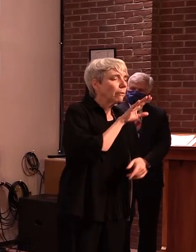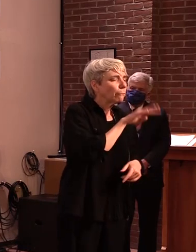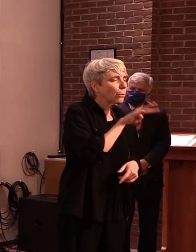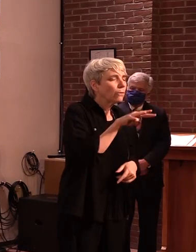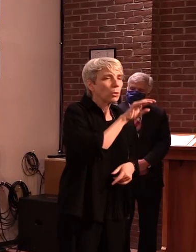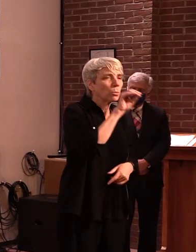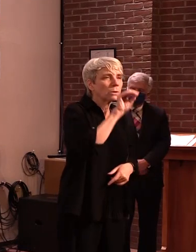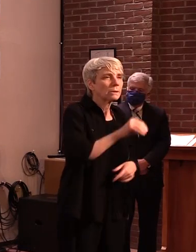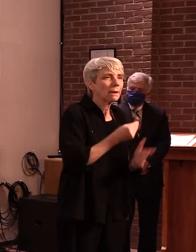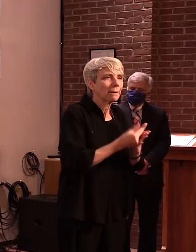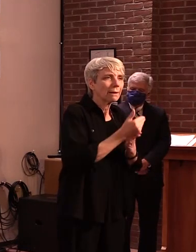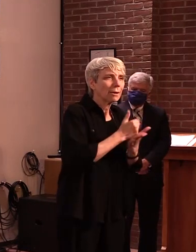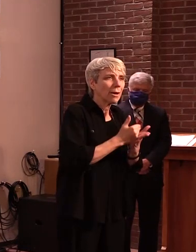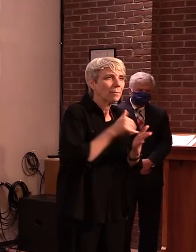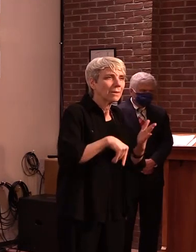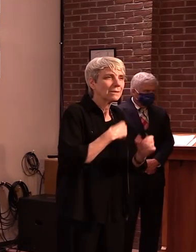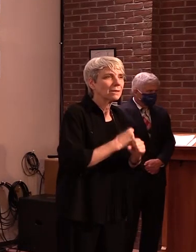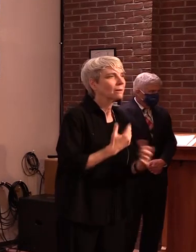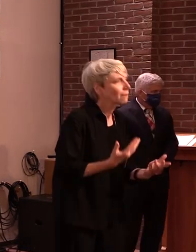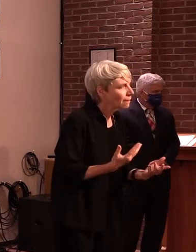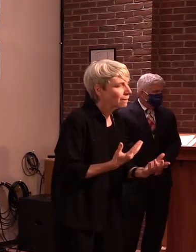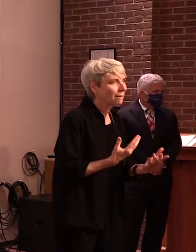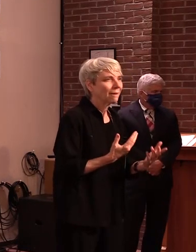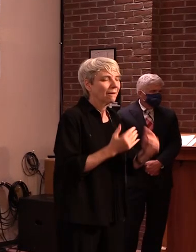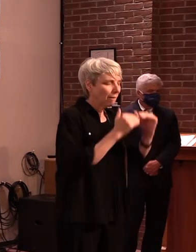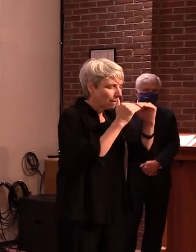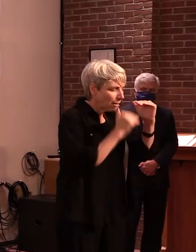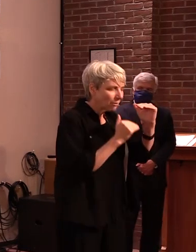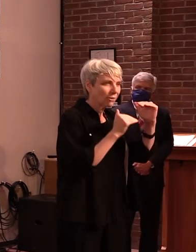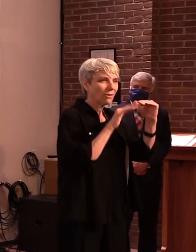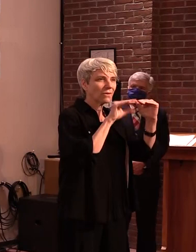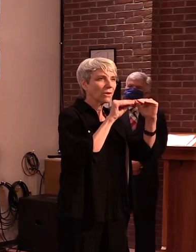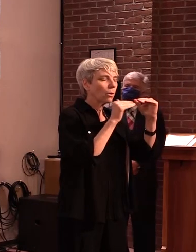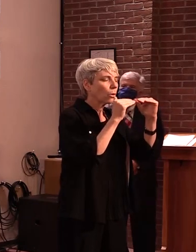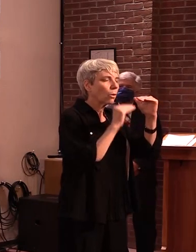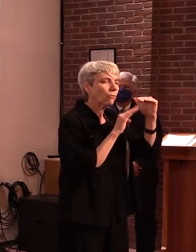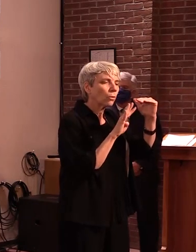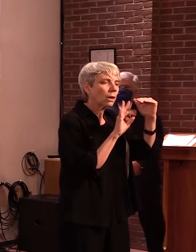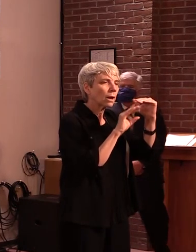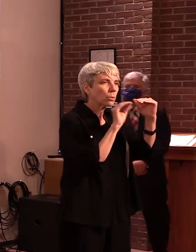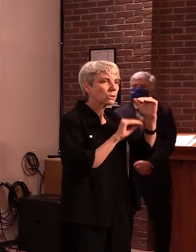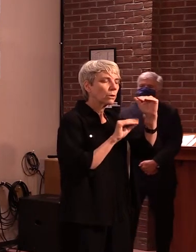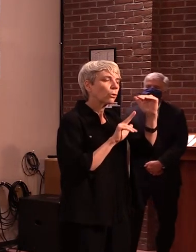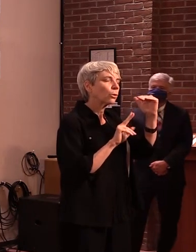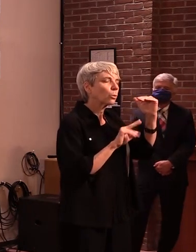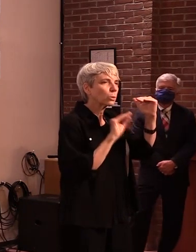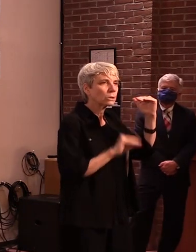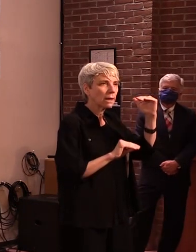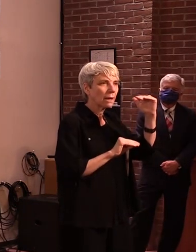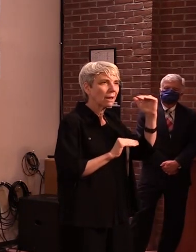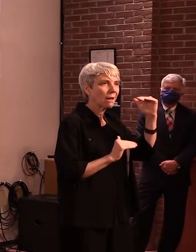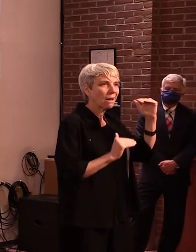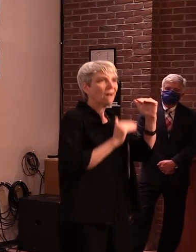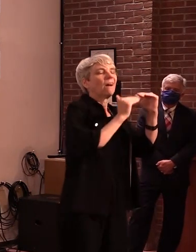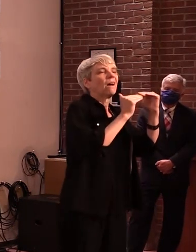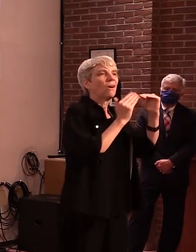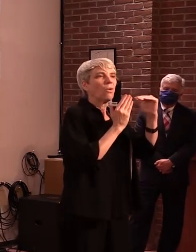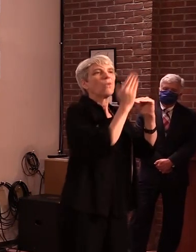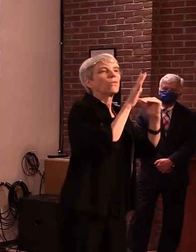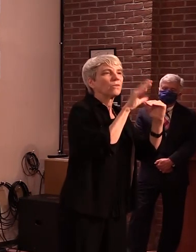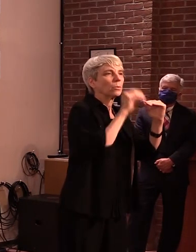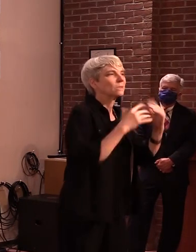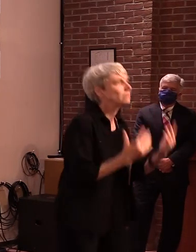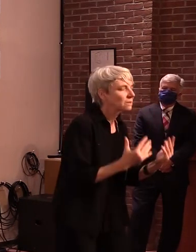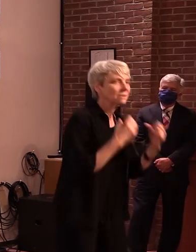in revenue for any given month, or they may have had a 49 or a 32. And I think that cliff is